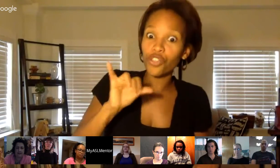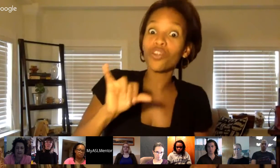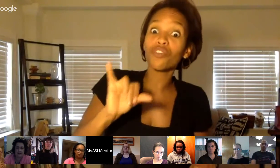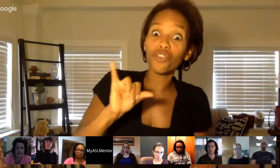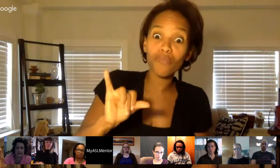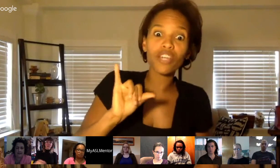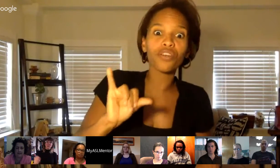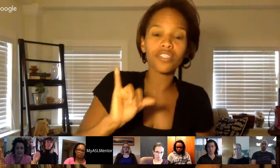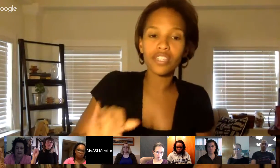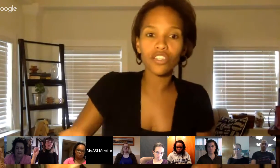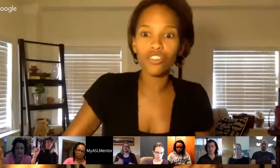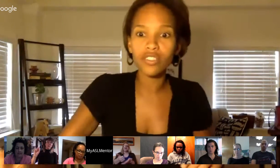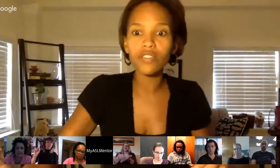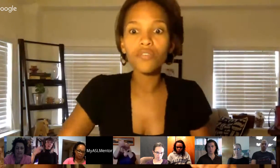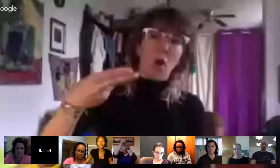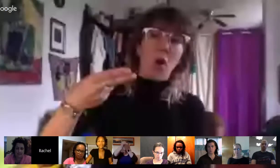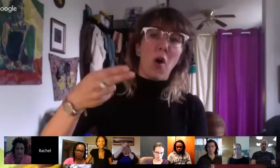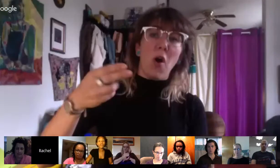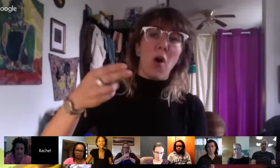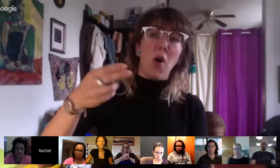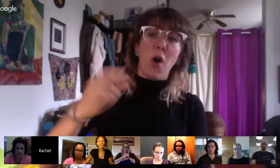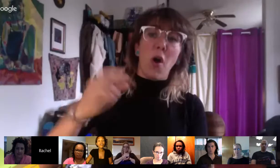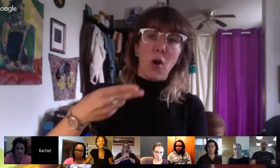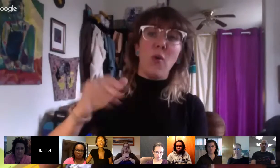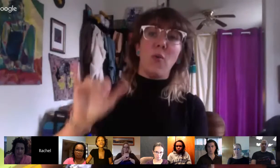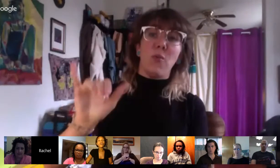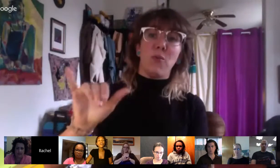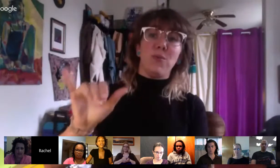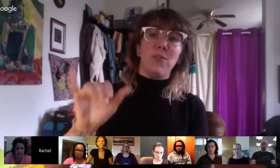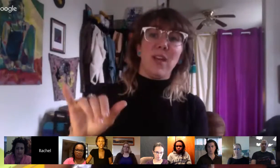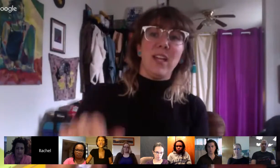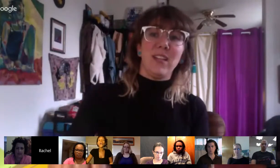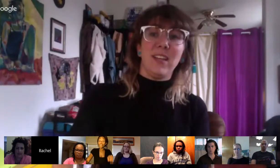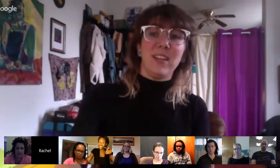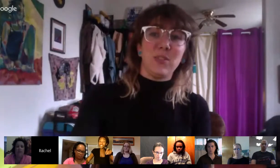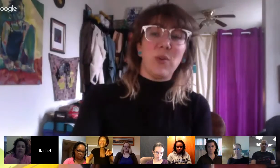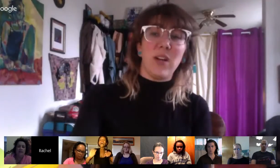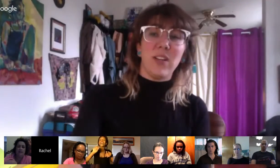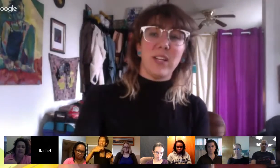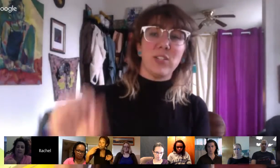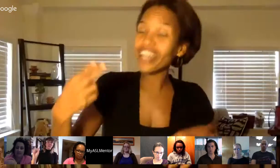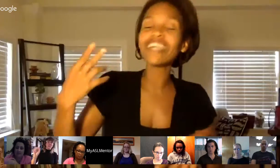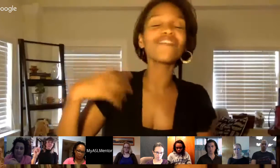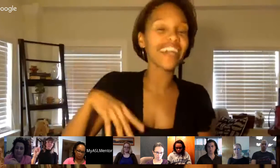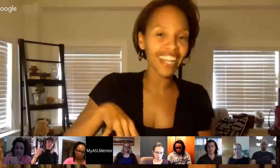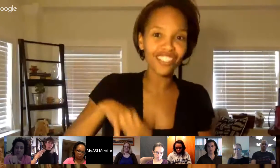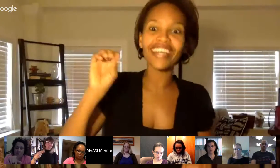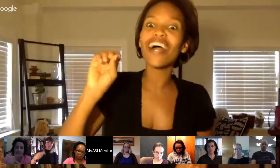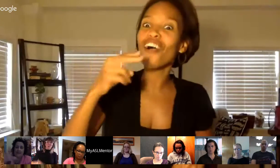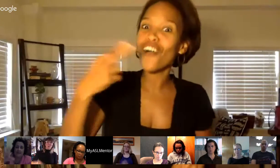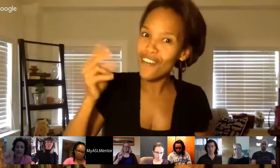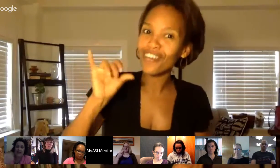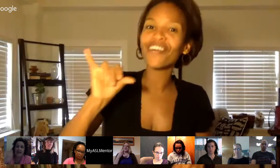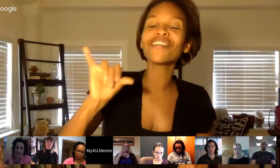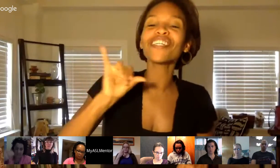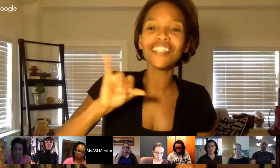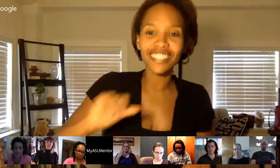acknowledge it, you make Tessa goes, oh, as well. Like, oh, I didn't even catch that.